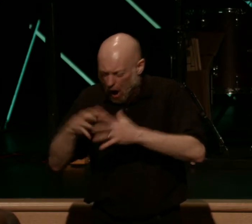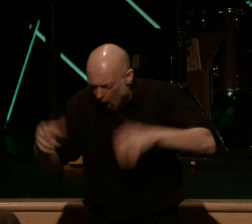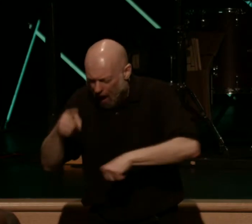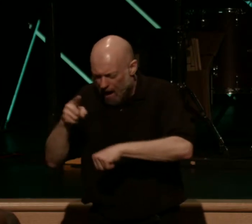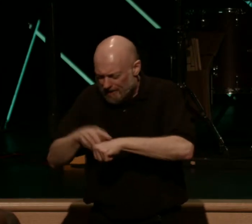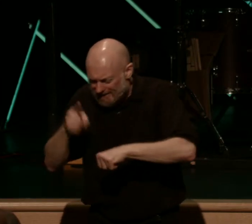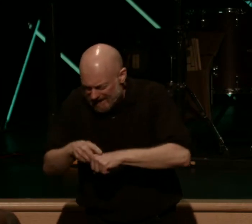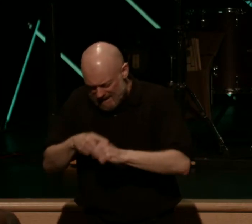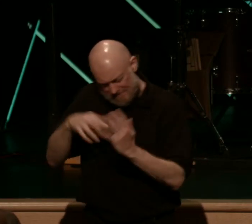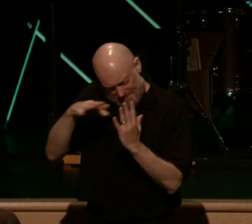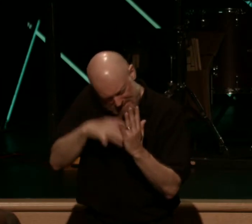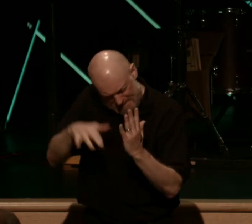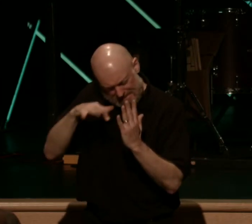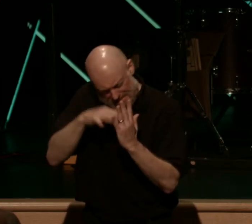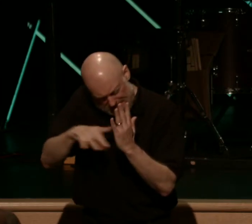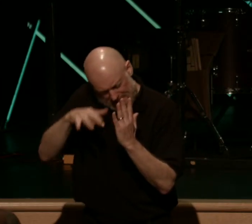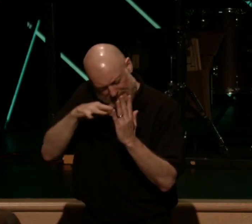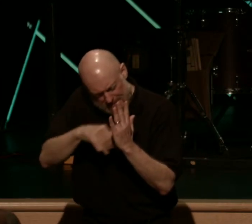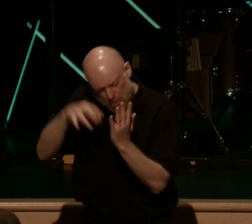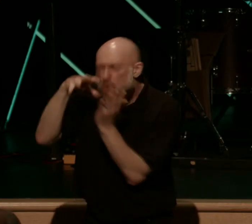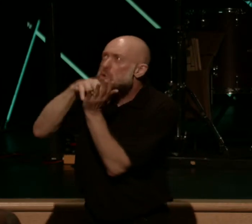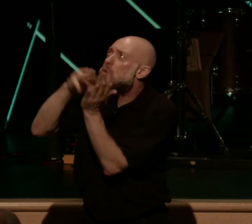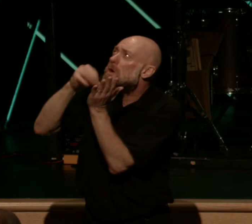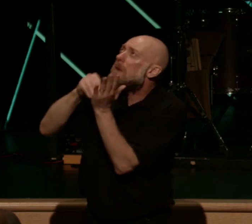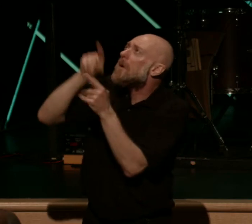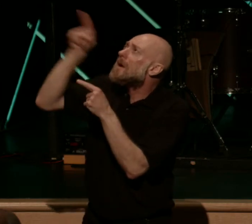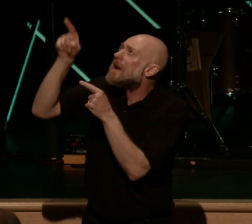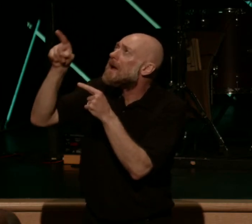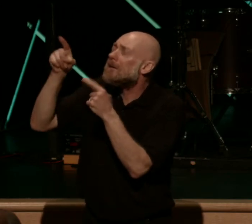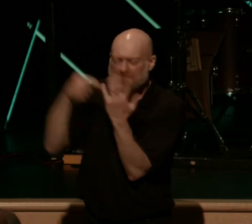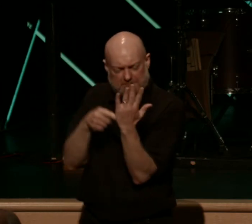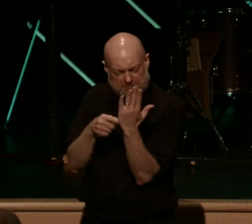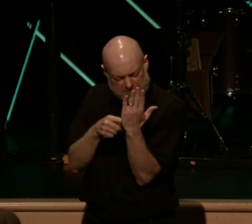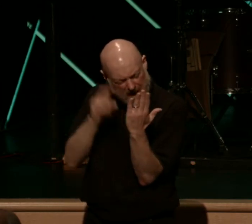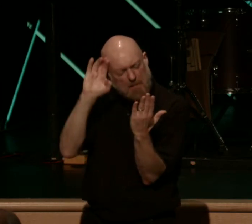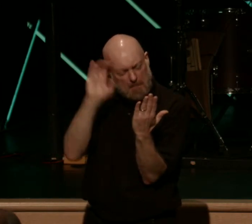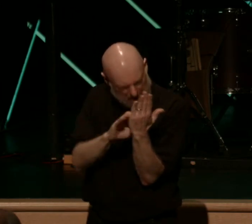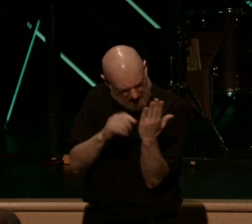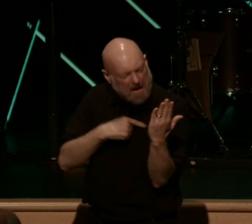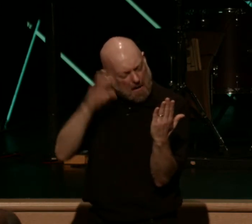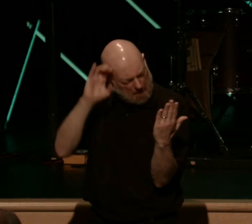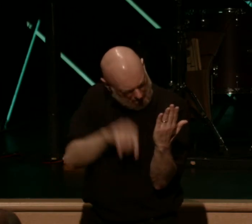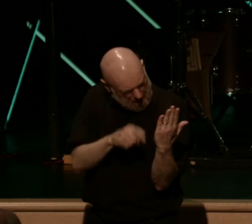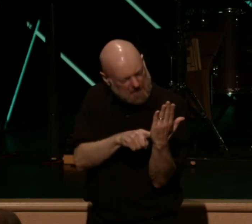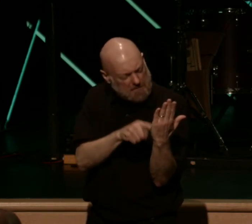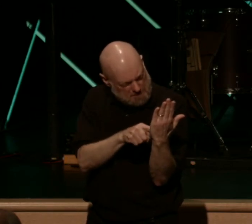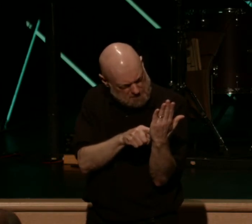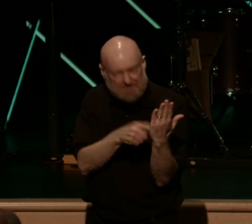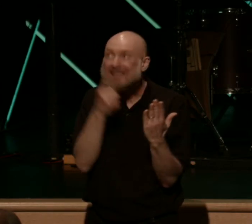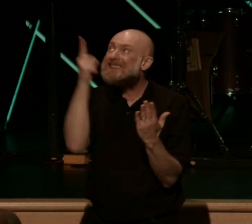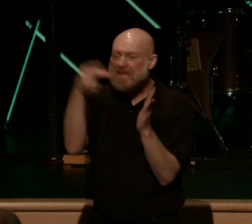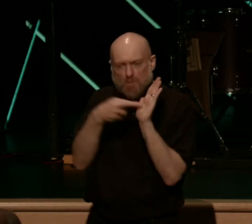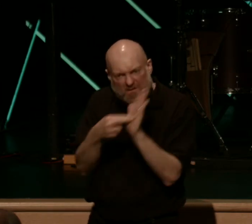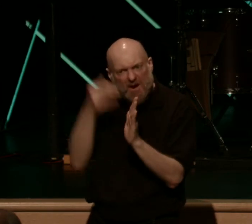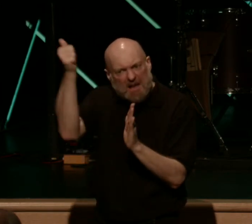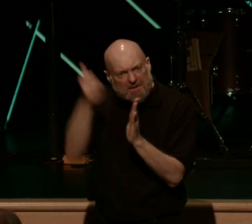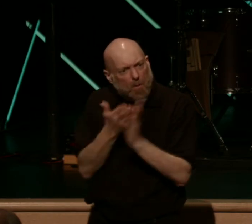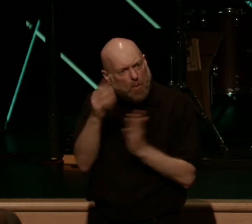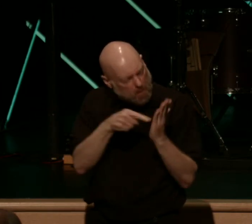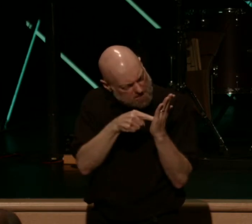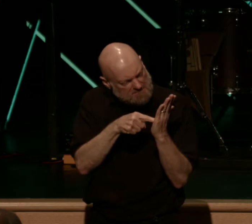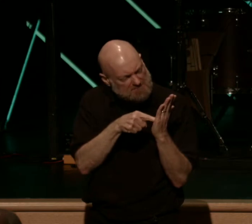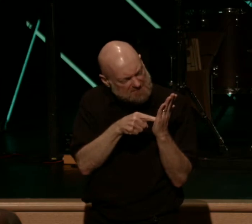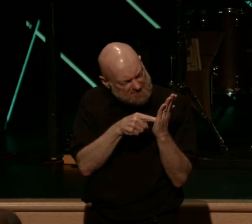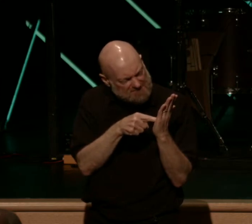time with God in His Word? And seeking to believe His word when God tells you who He is, and when He tells you what